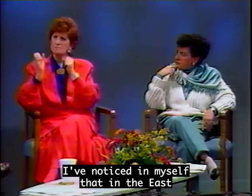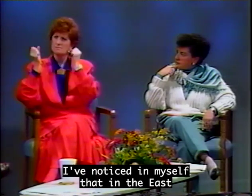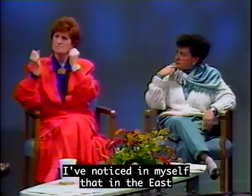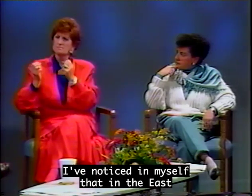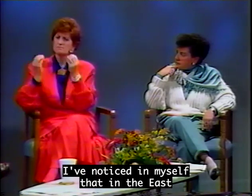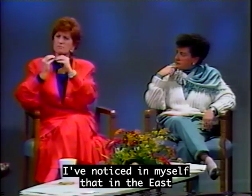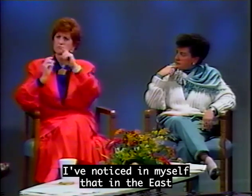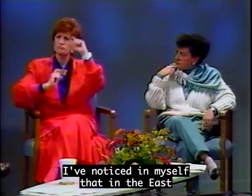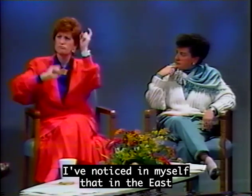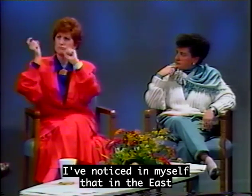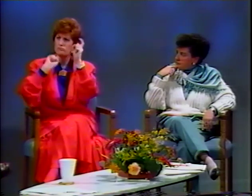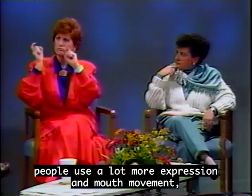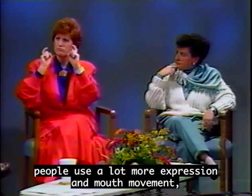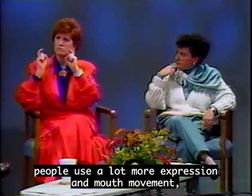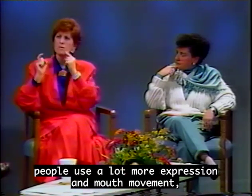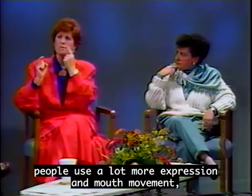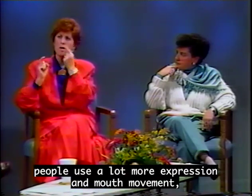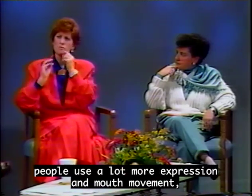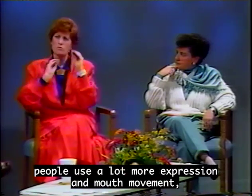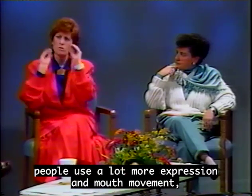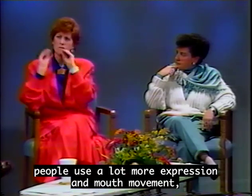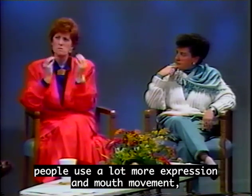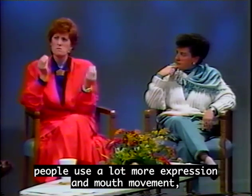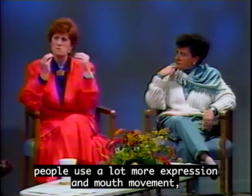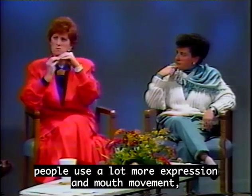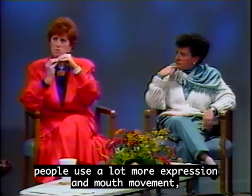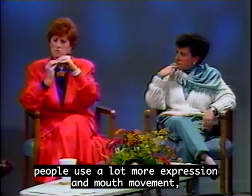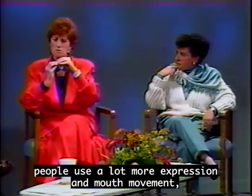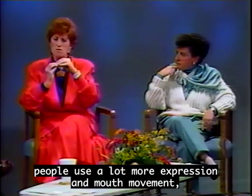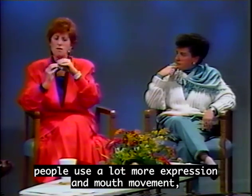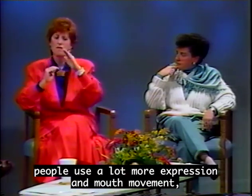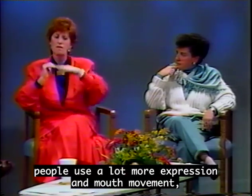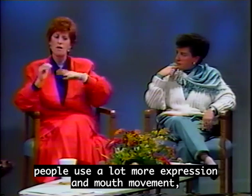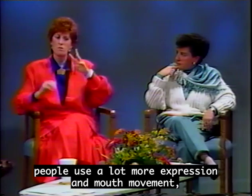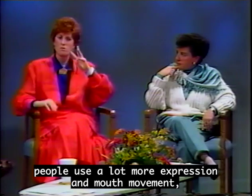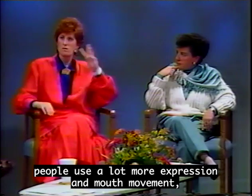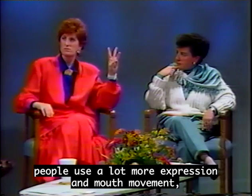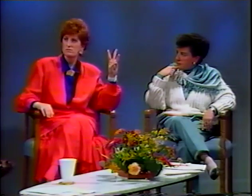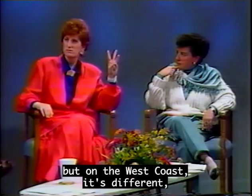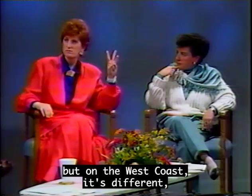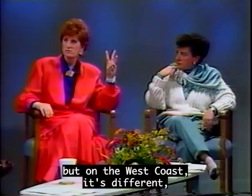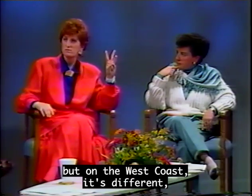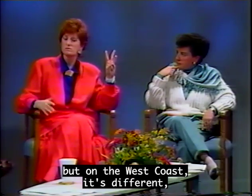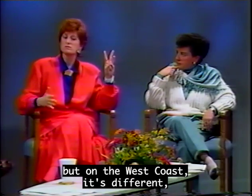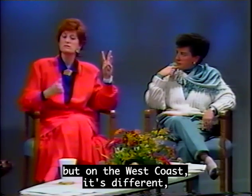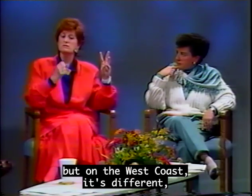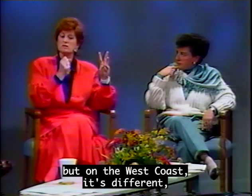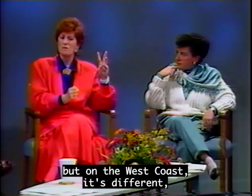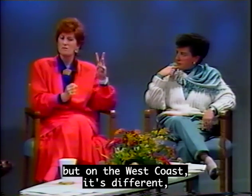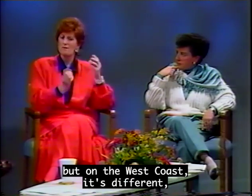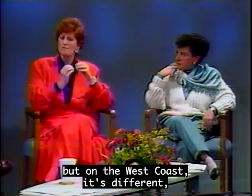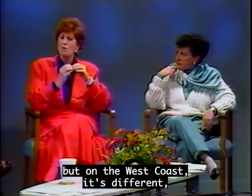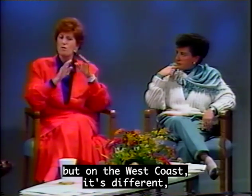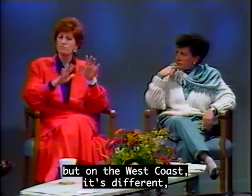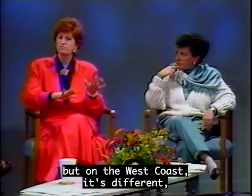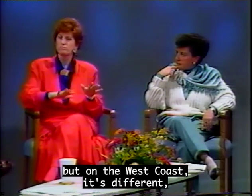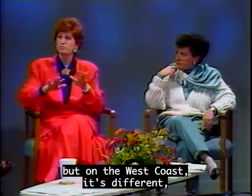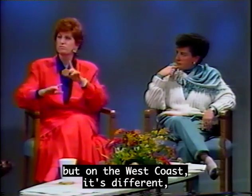myself that in the East, people use a lot more expression and mouth movement. But on the West Coast,